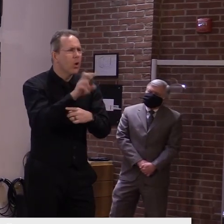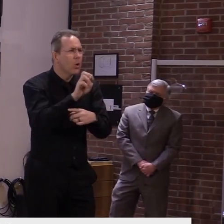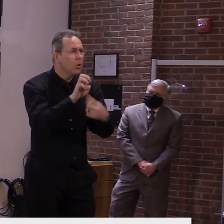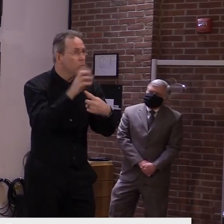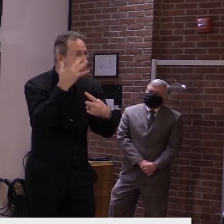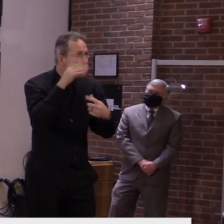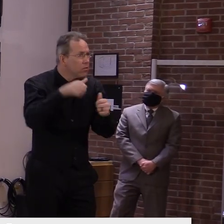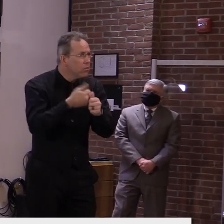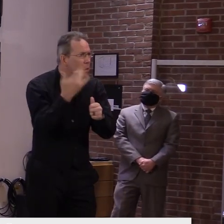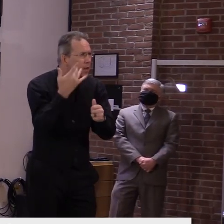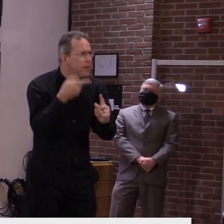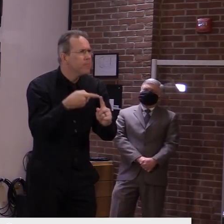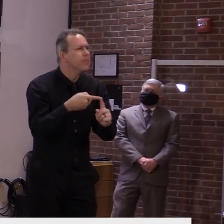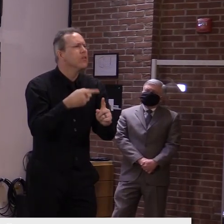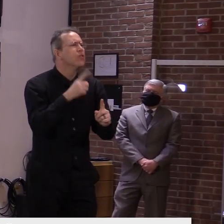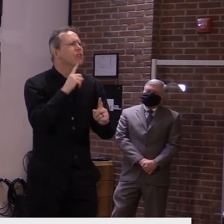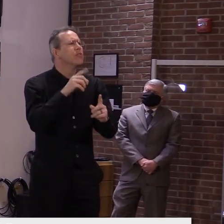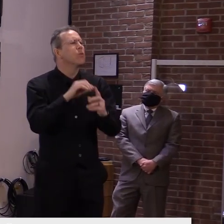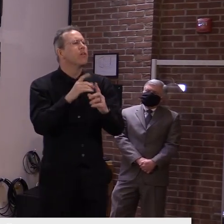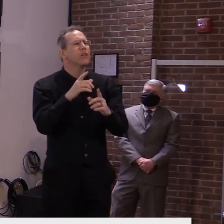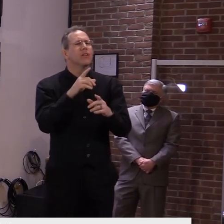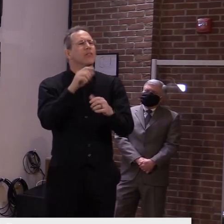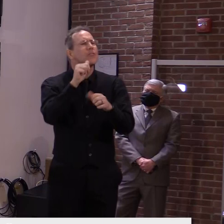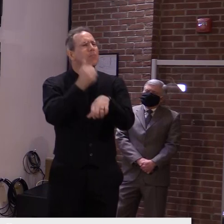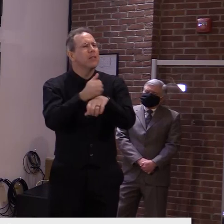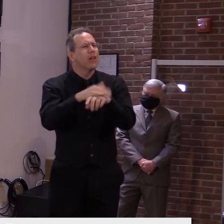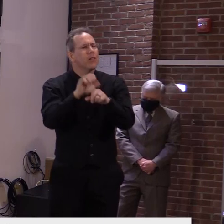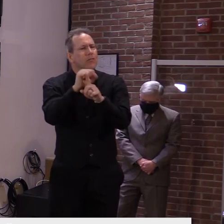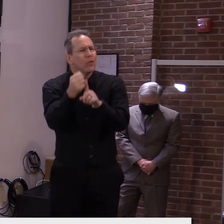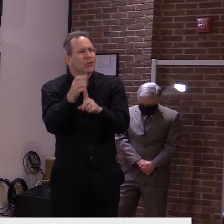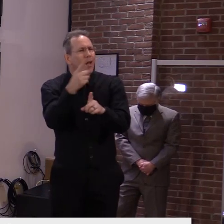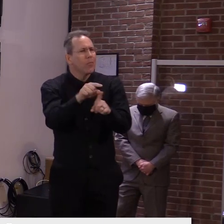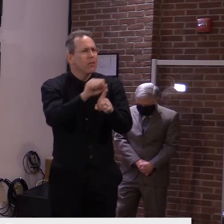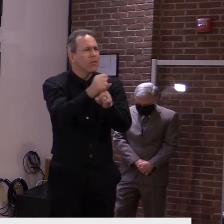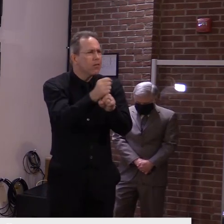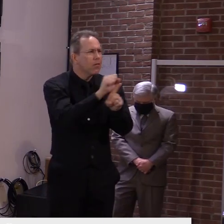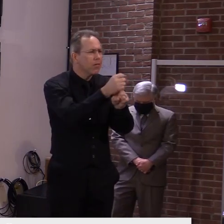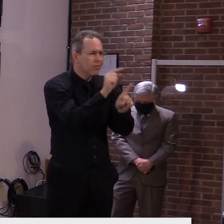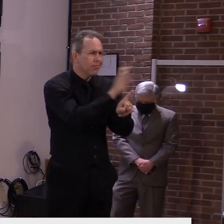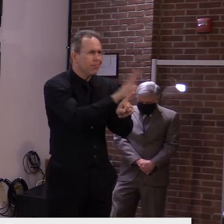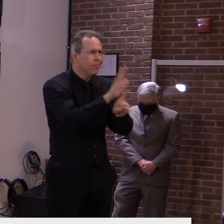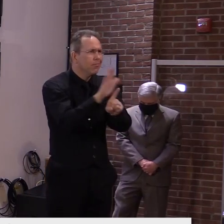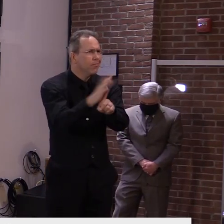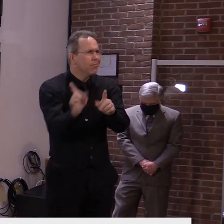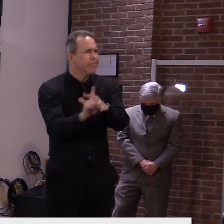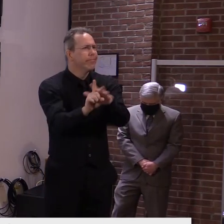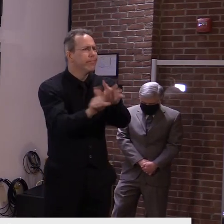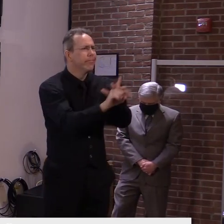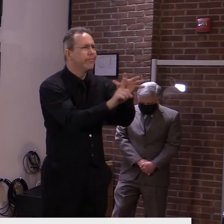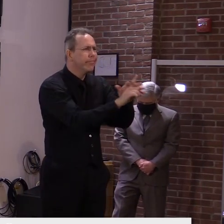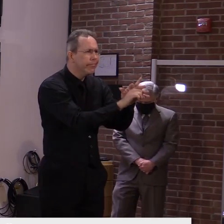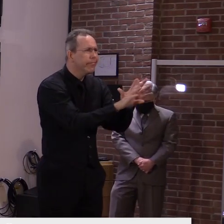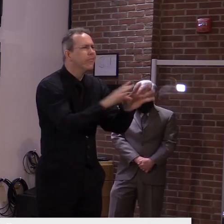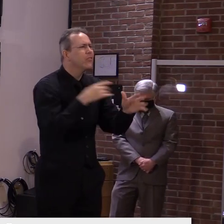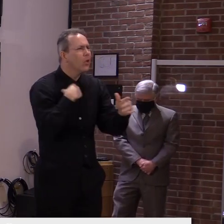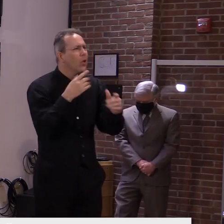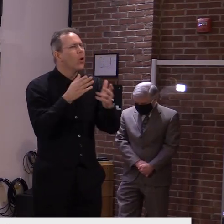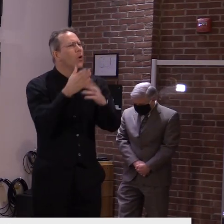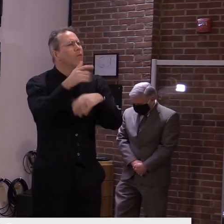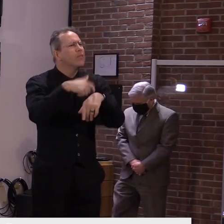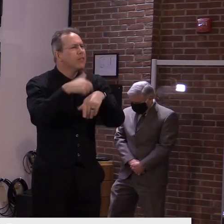cases and situations, but it turns out that over a period of time this year, in